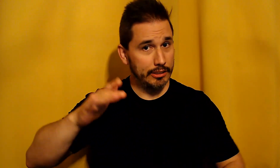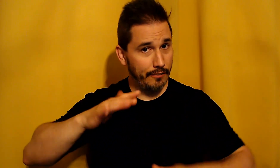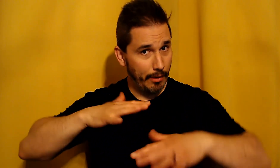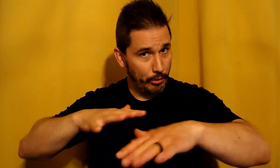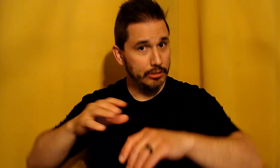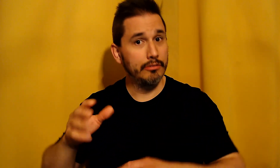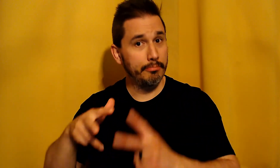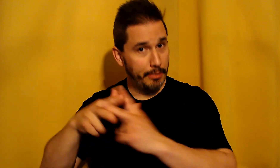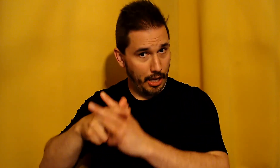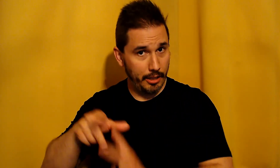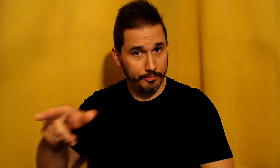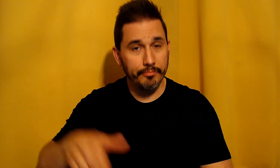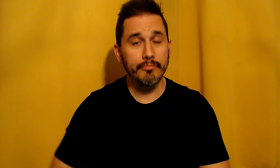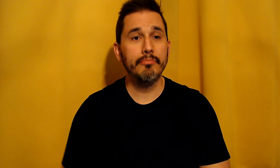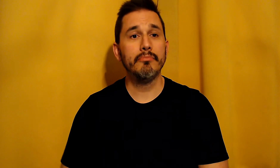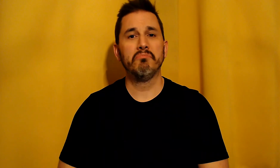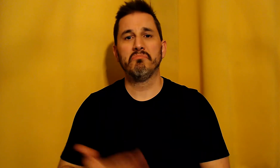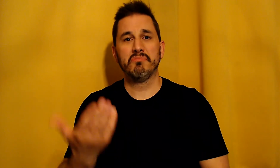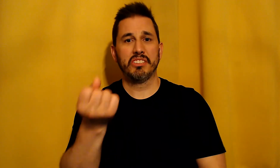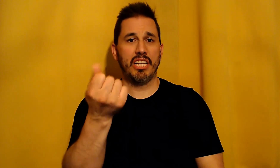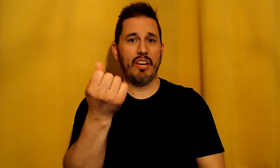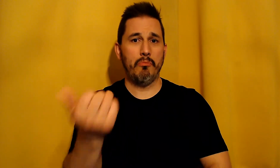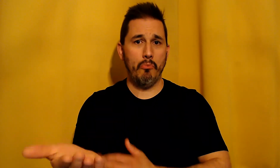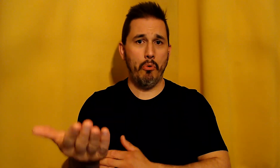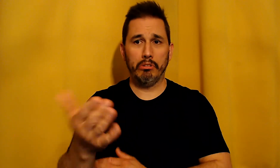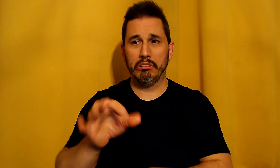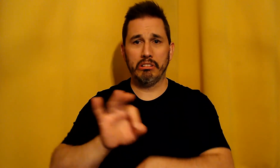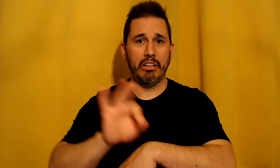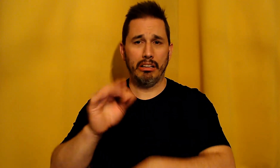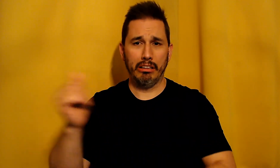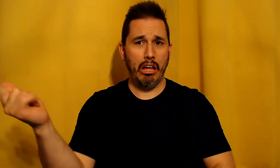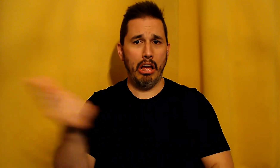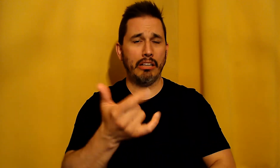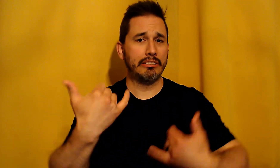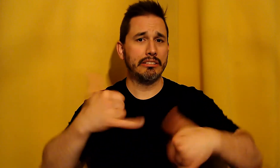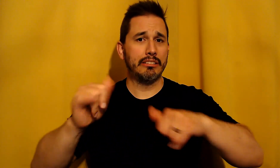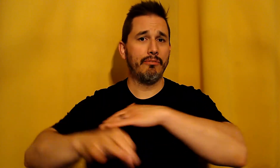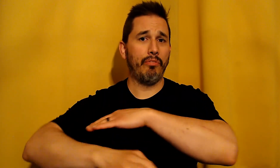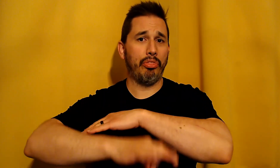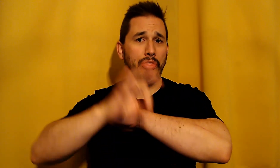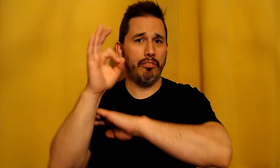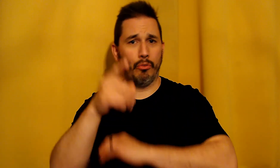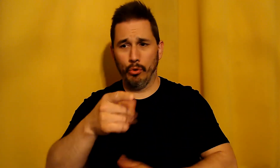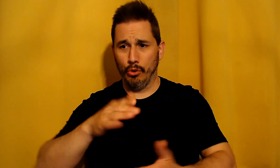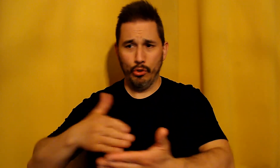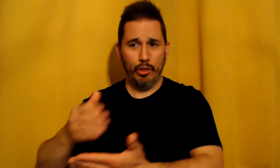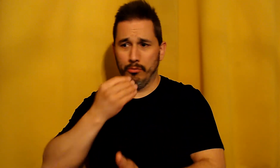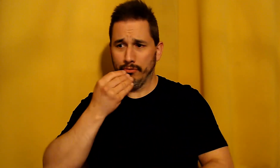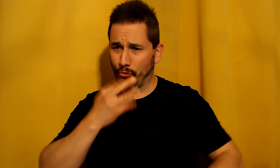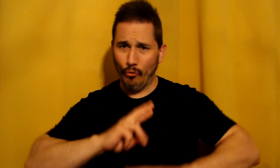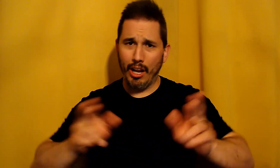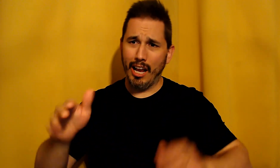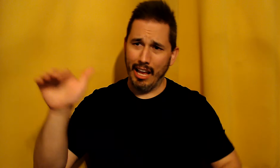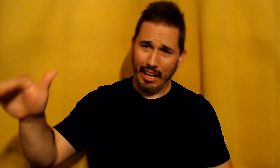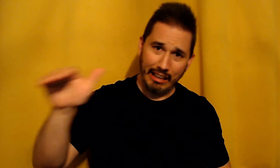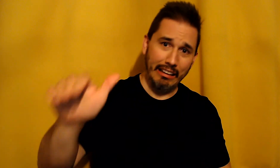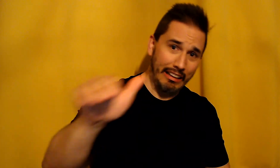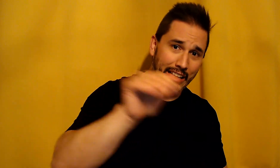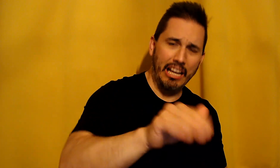kids and they have bed shaker alarms plugged into smart plugs. Maybe at 9 o'clock they're all still dozing, sleeping in, and